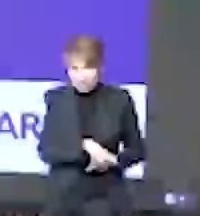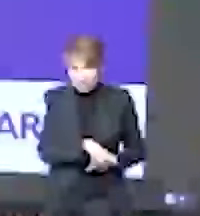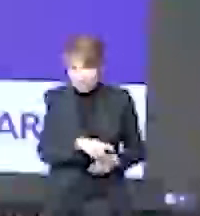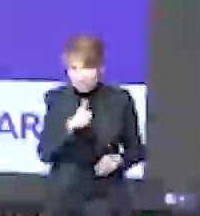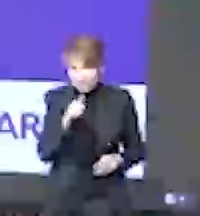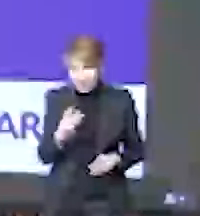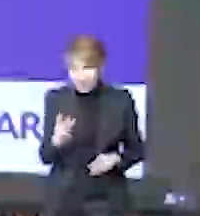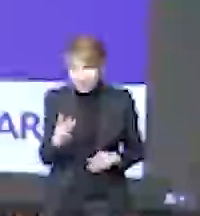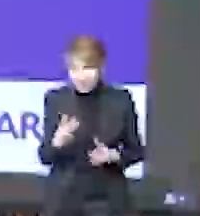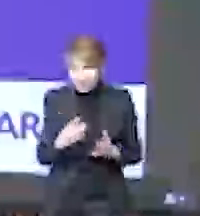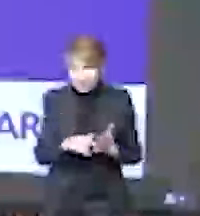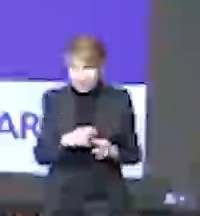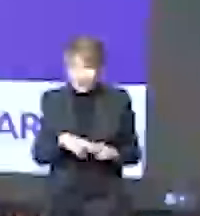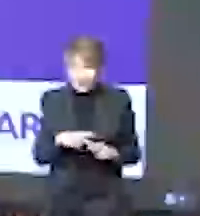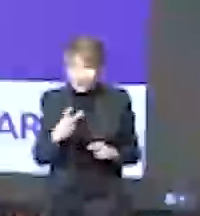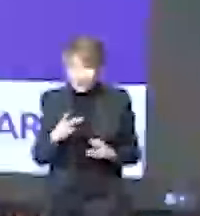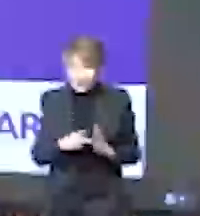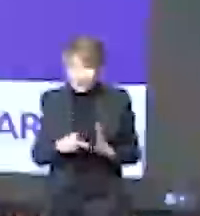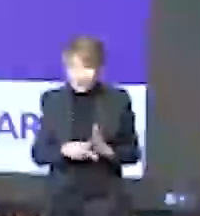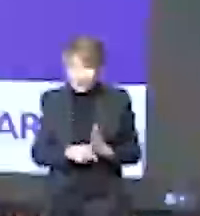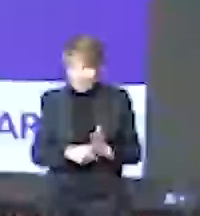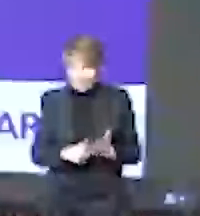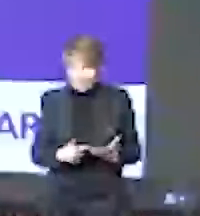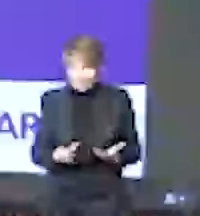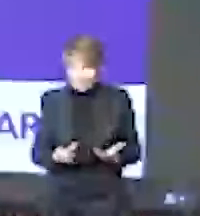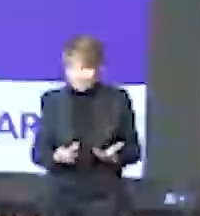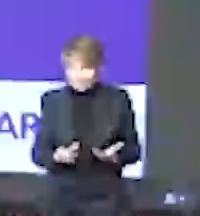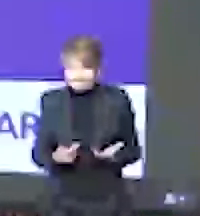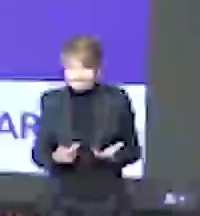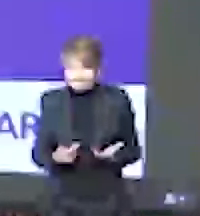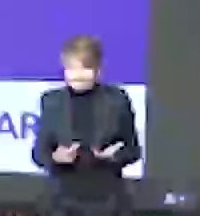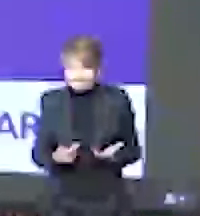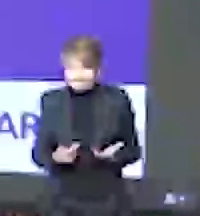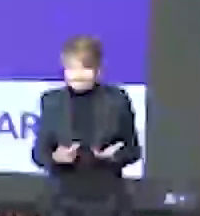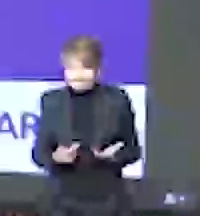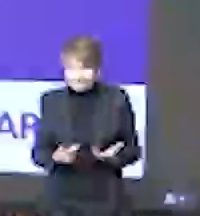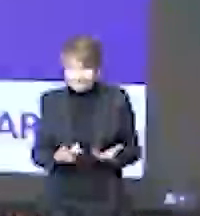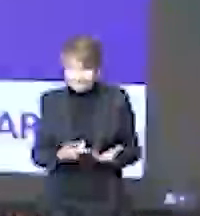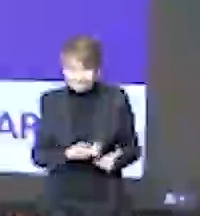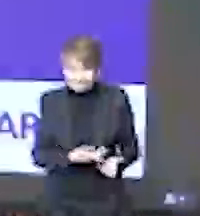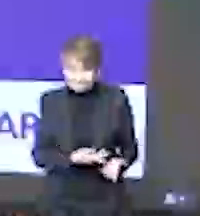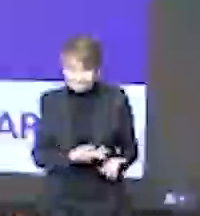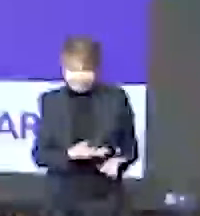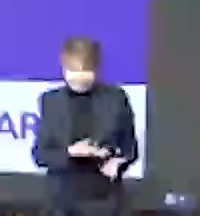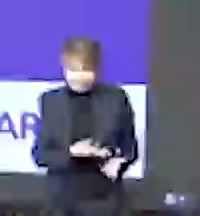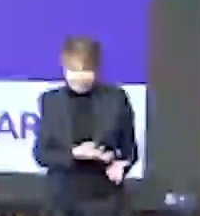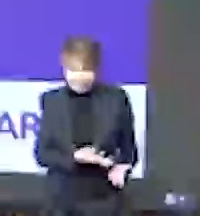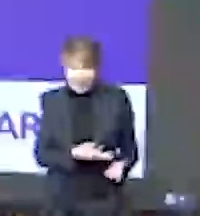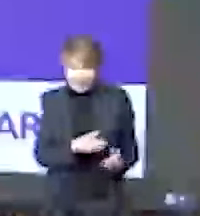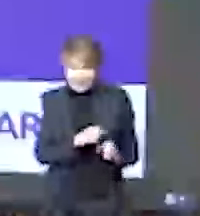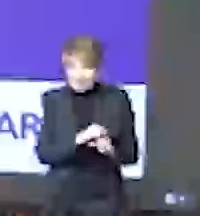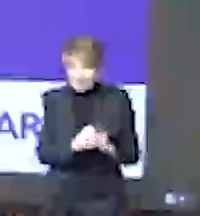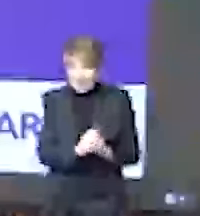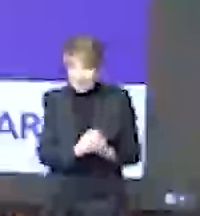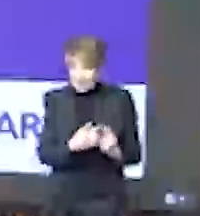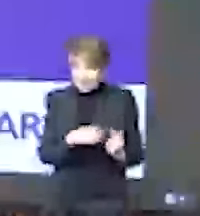three staff, two part-time, is not losing what they're telling us, what those signals are telling us